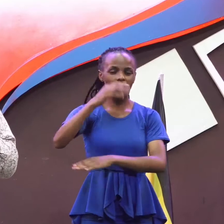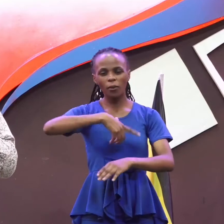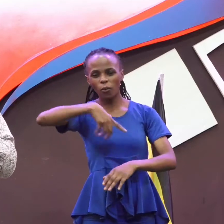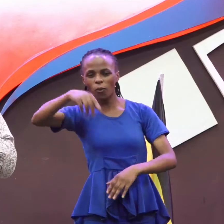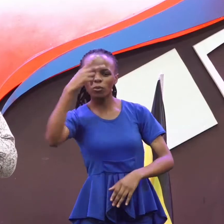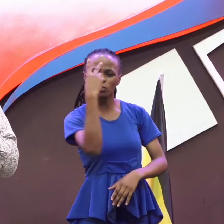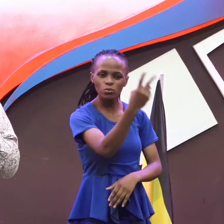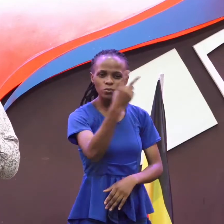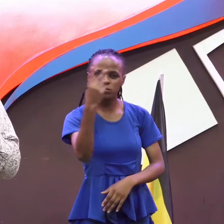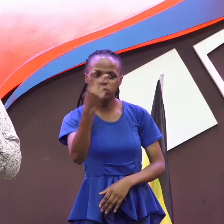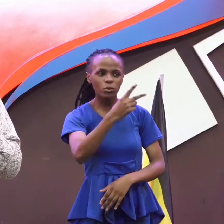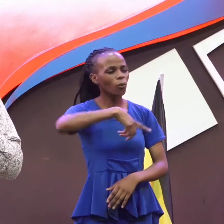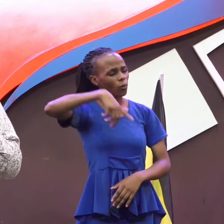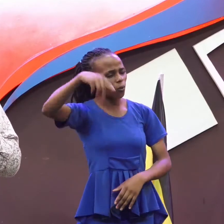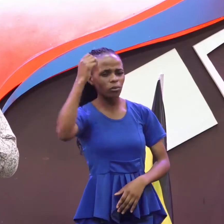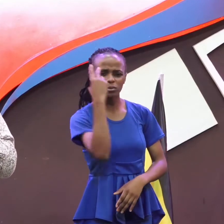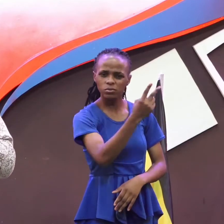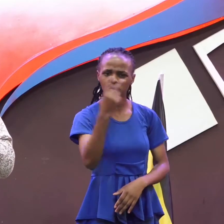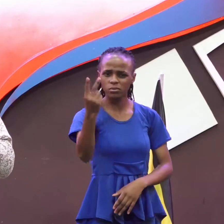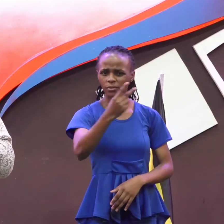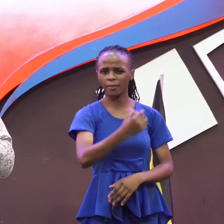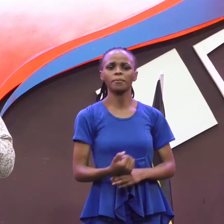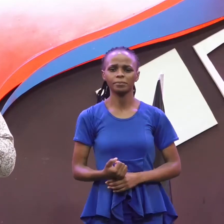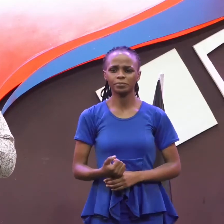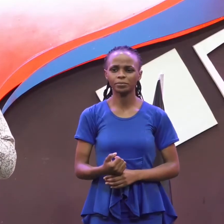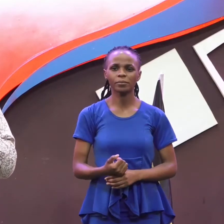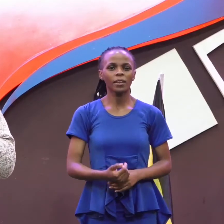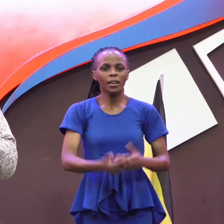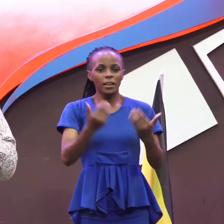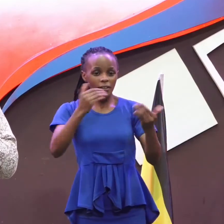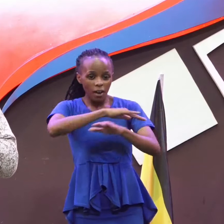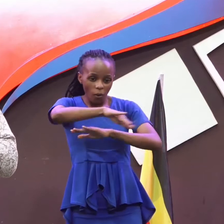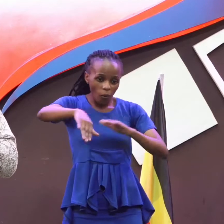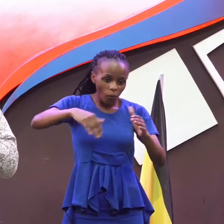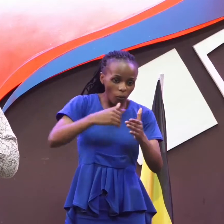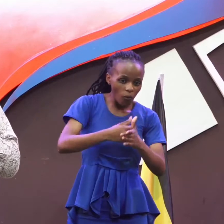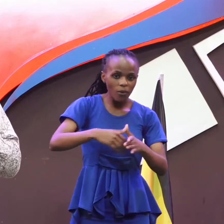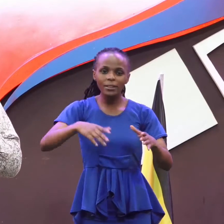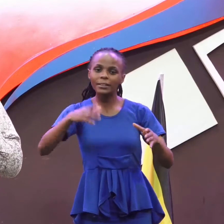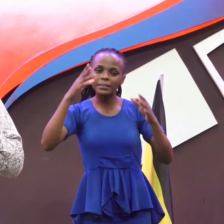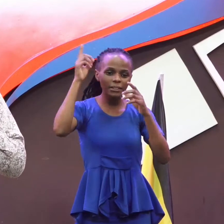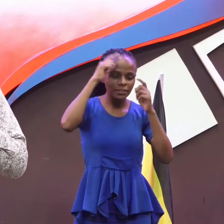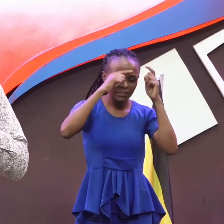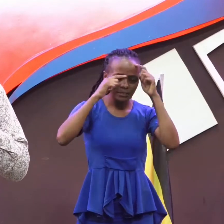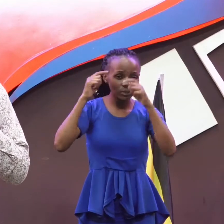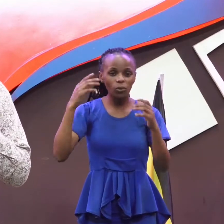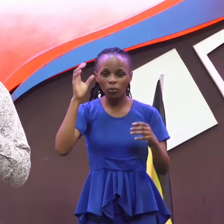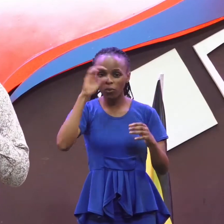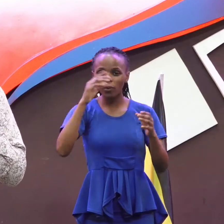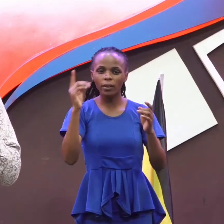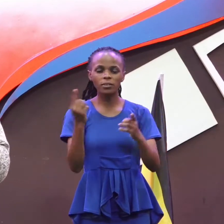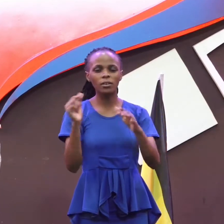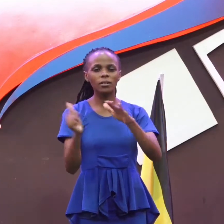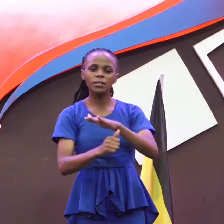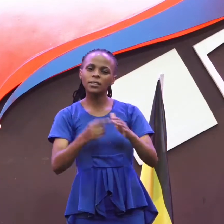But I want to send you to two. I want to send you in pairs. Now let everyone decide where he falls. But